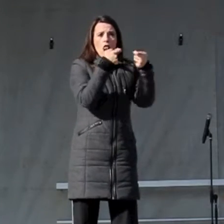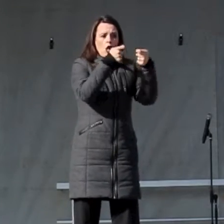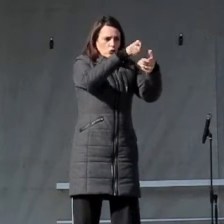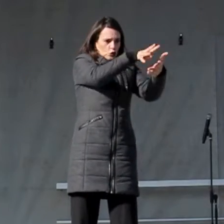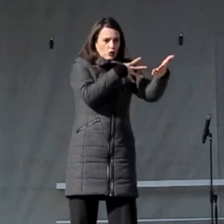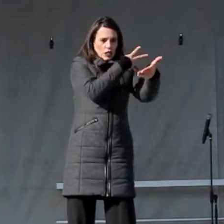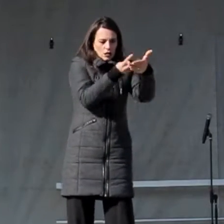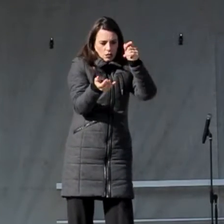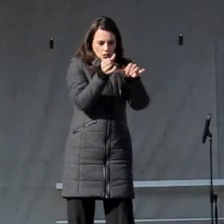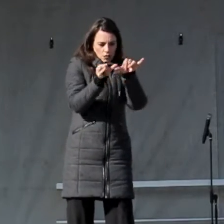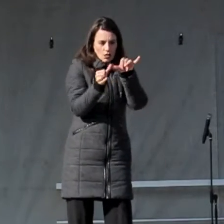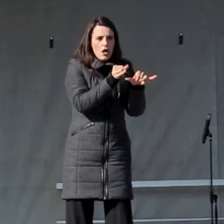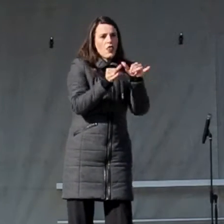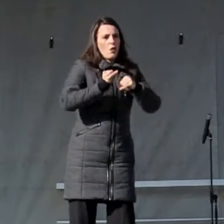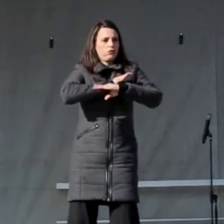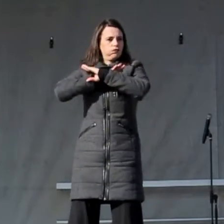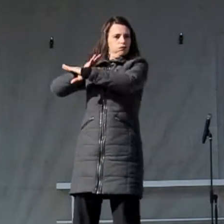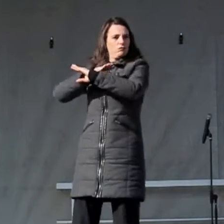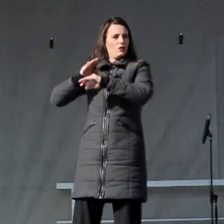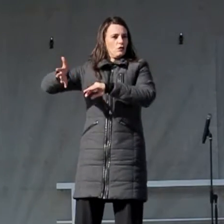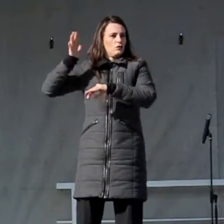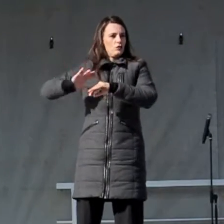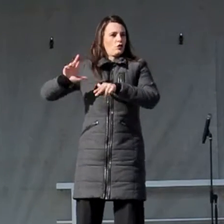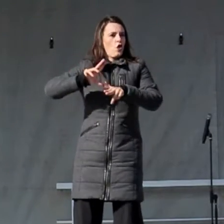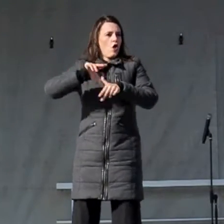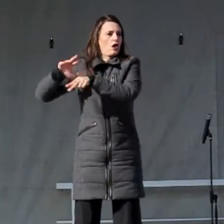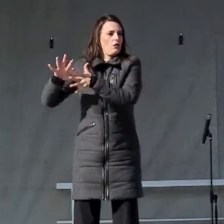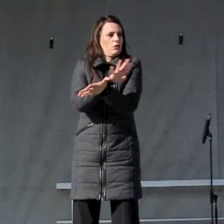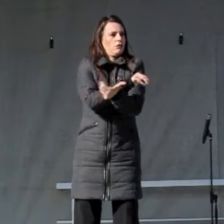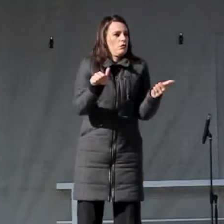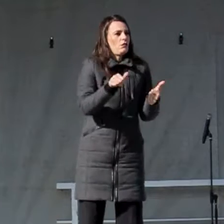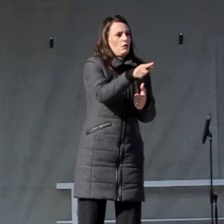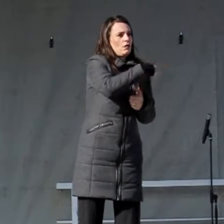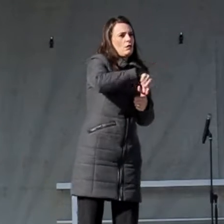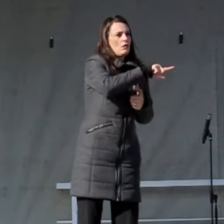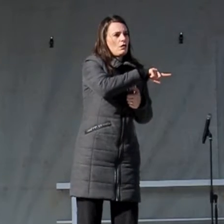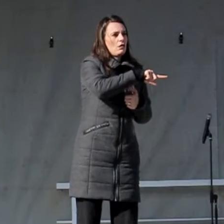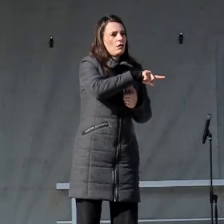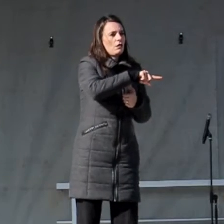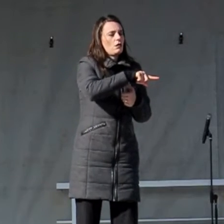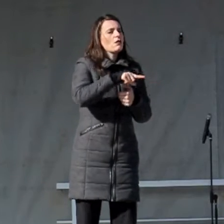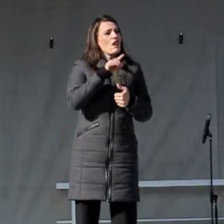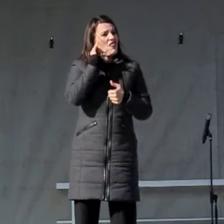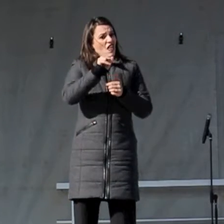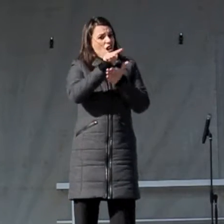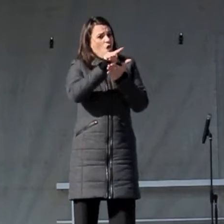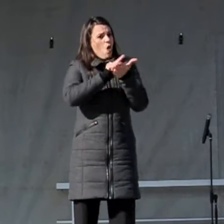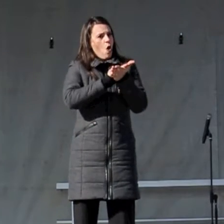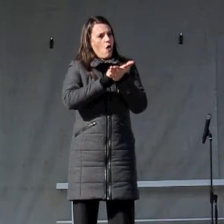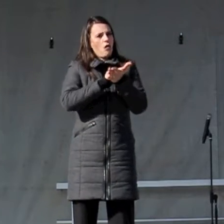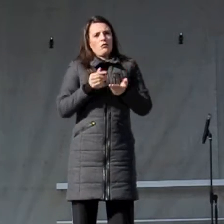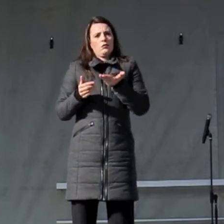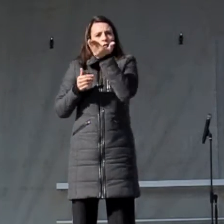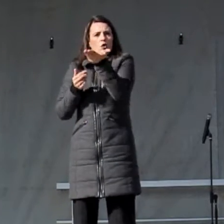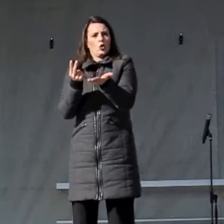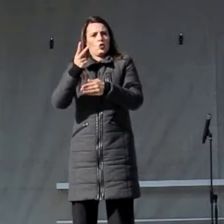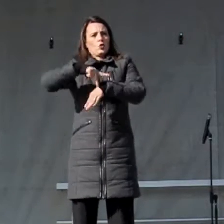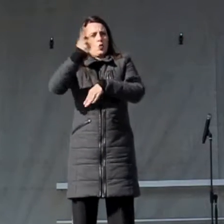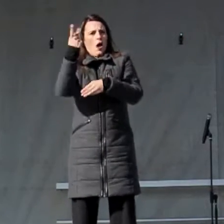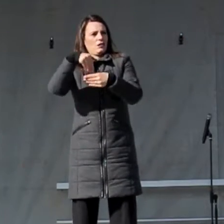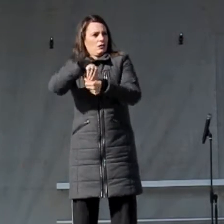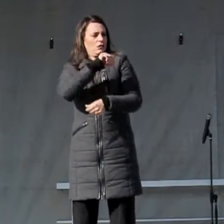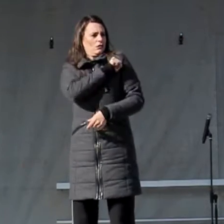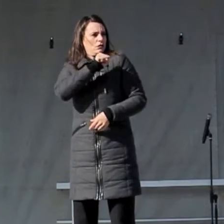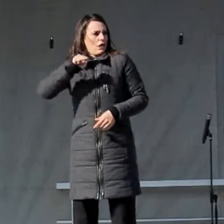withstand future hurricanes, all of which has been read twice in Senate and now